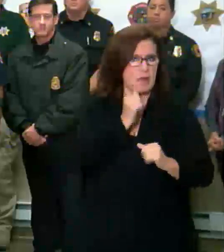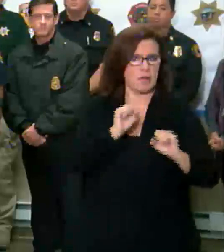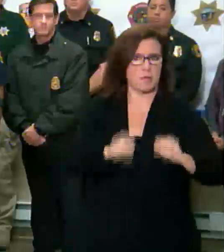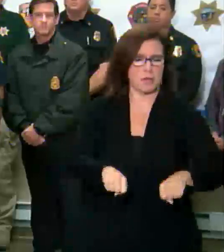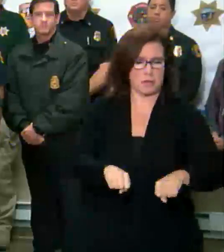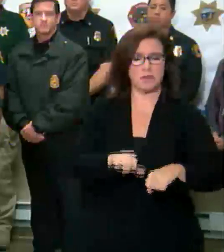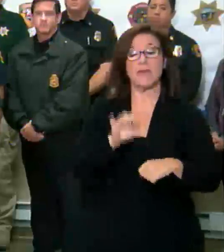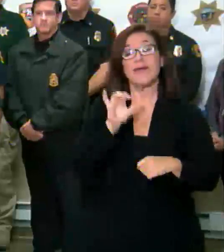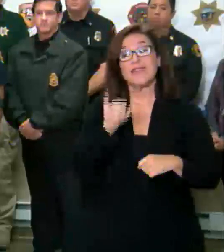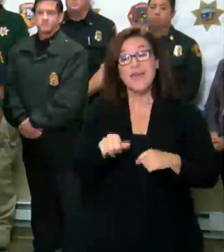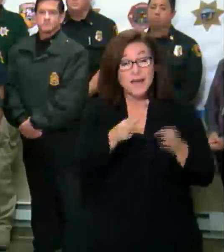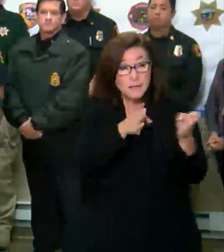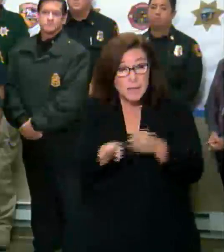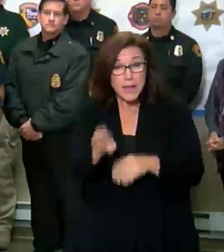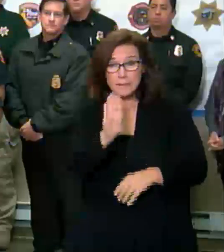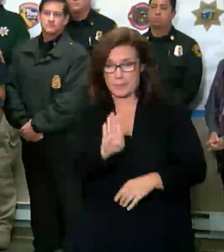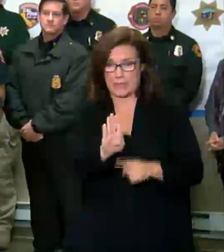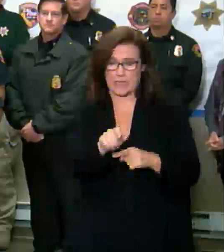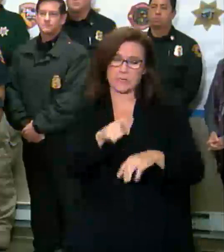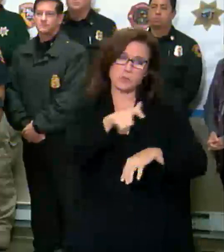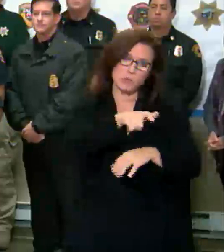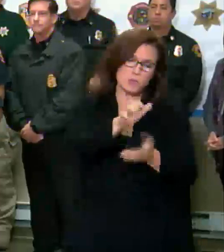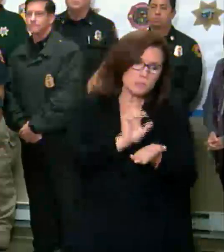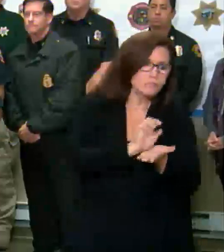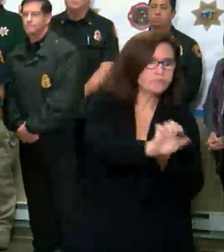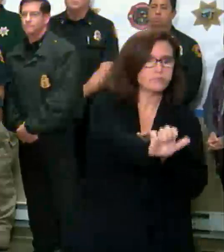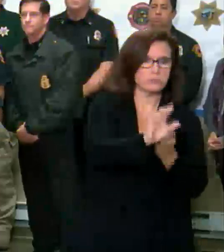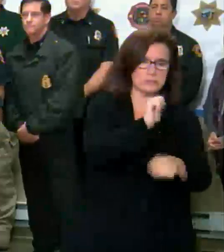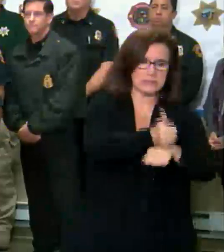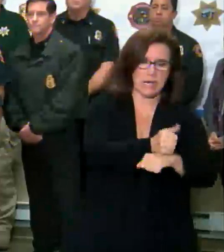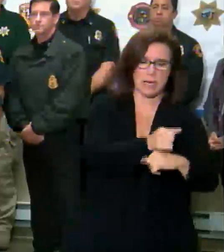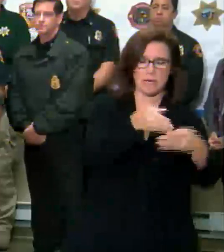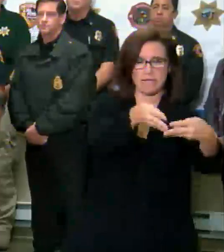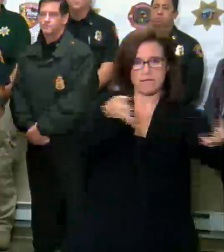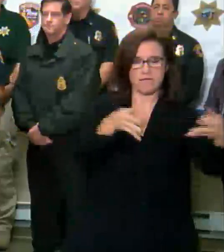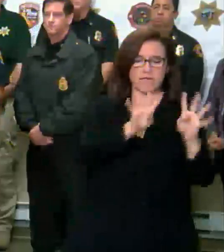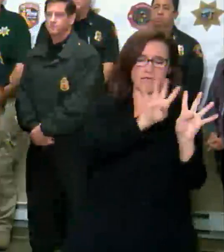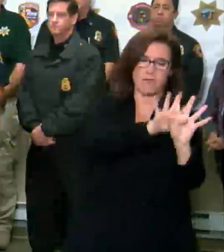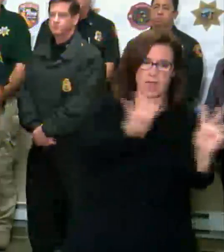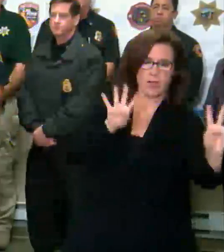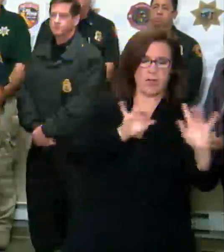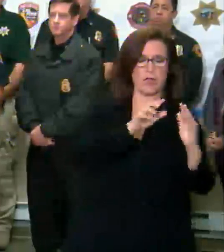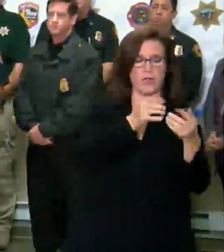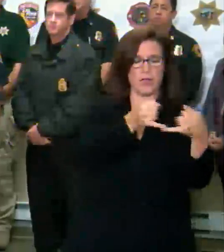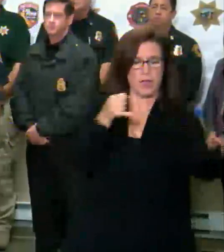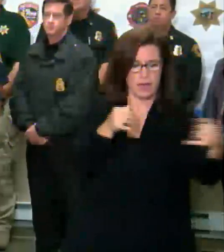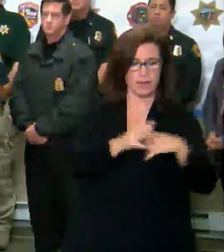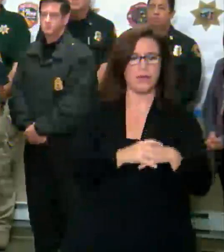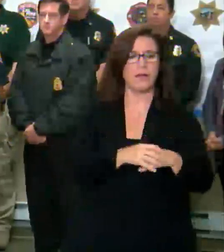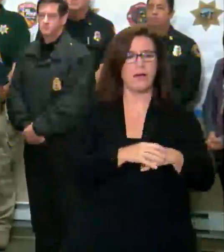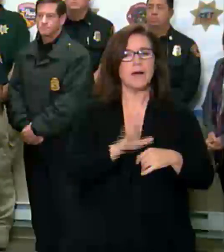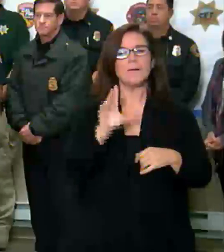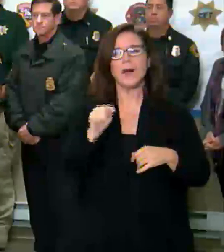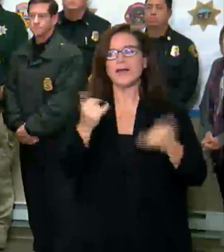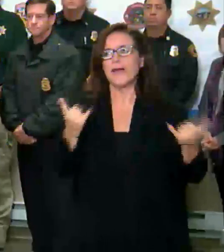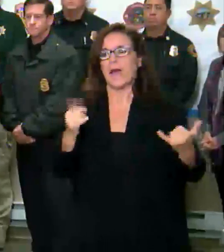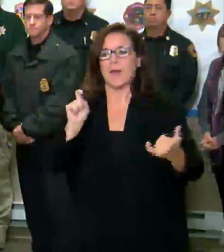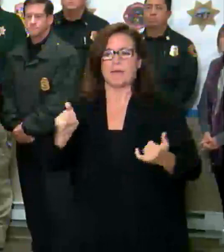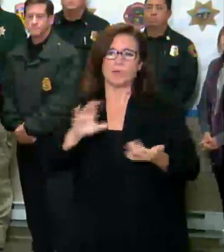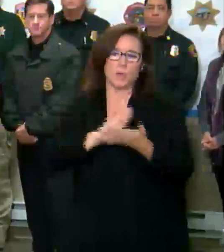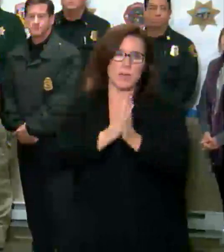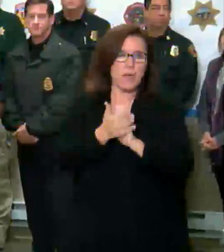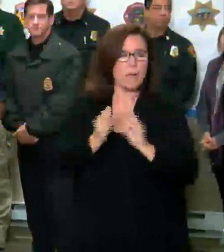also need to have a Plan C, and we're doing this to be proactive rather than reactive. And we